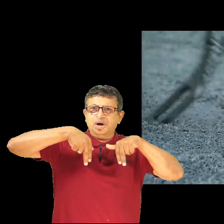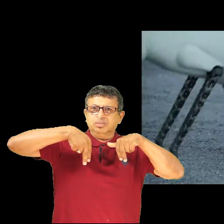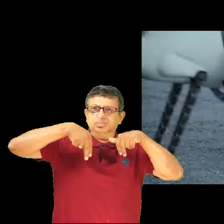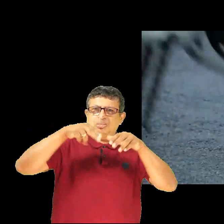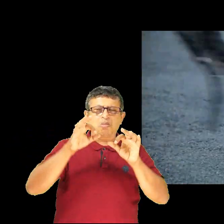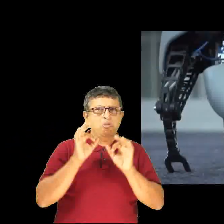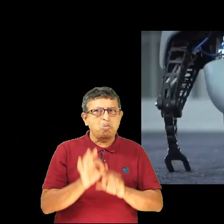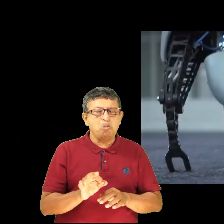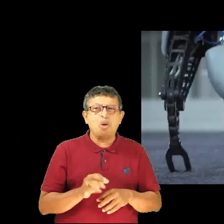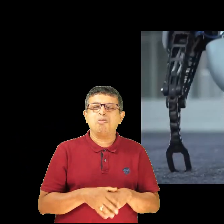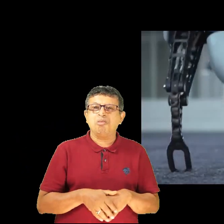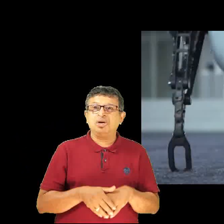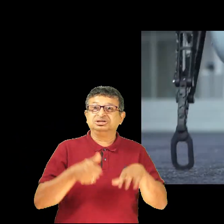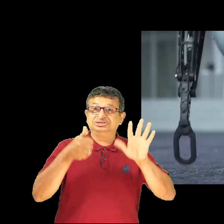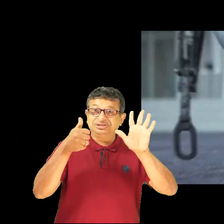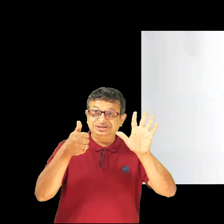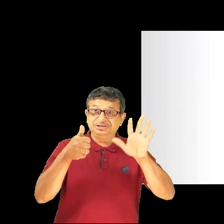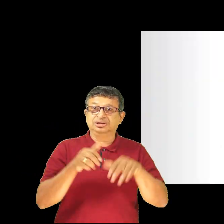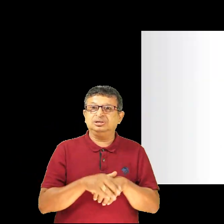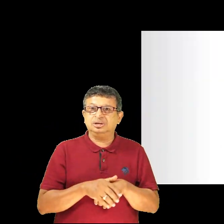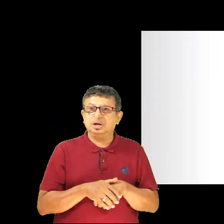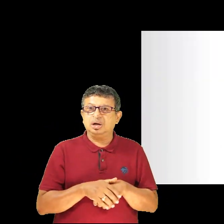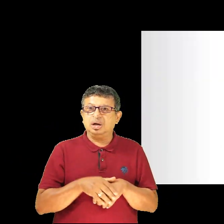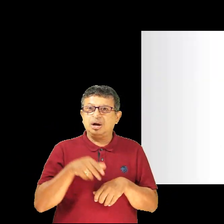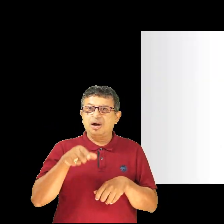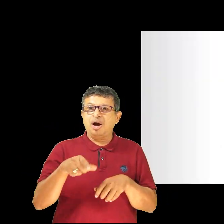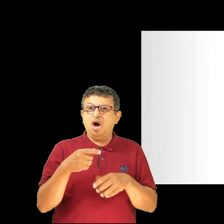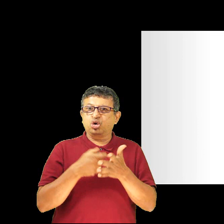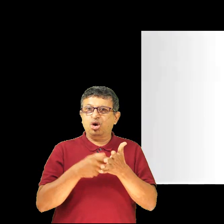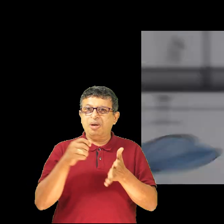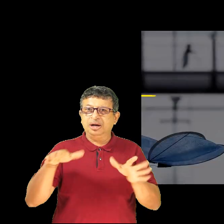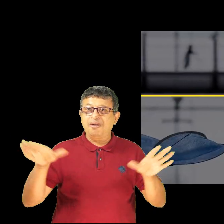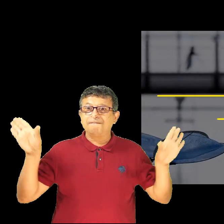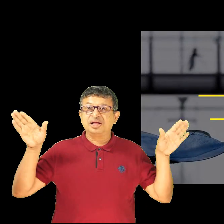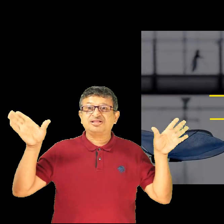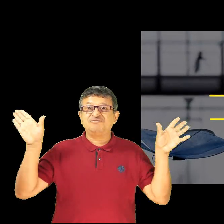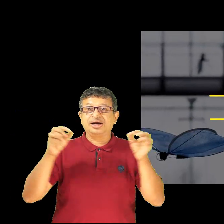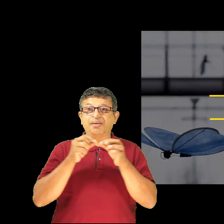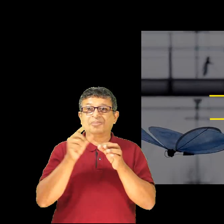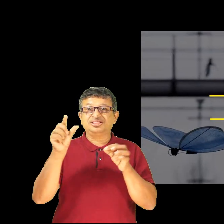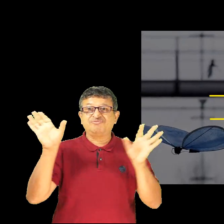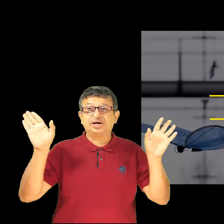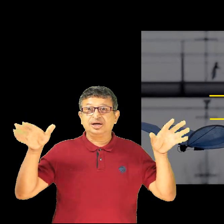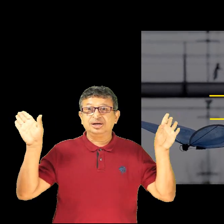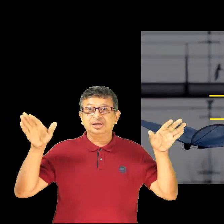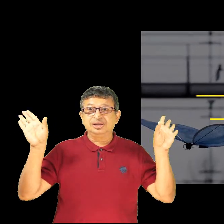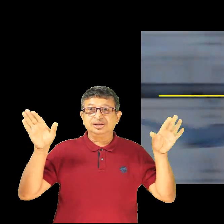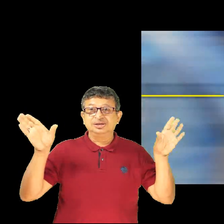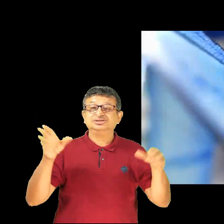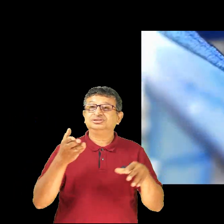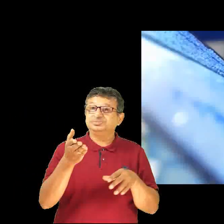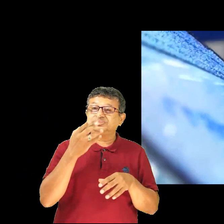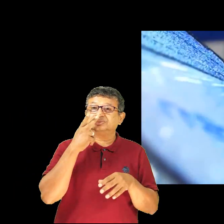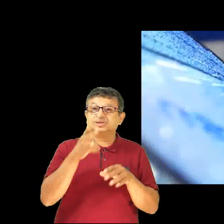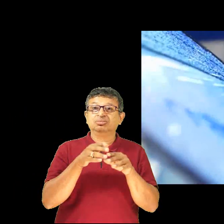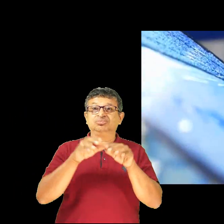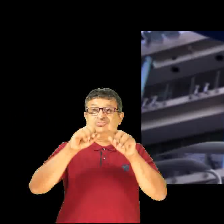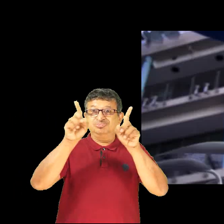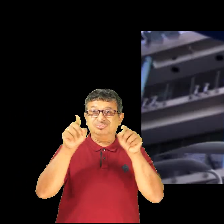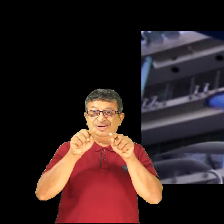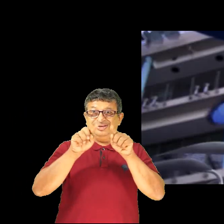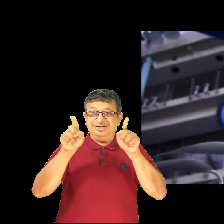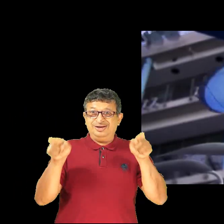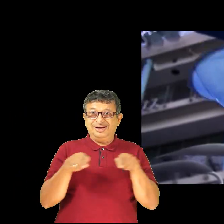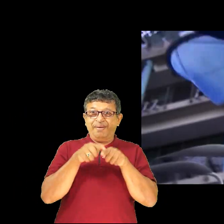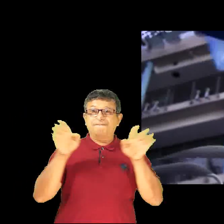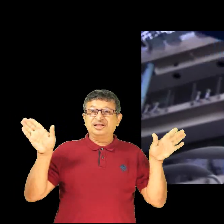hope they sell this robot to us one day. Number 6. Butterfly Robots. The Butterfly Robots,